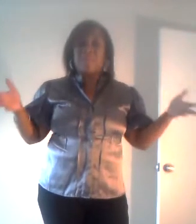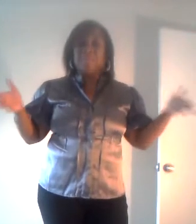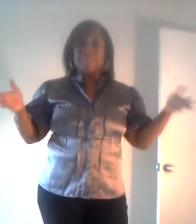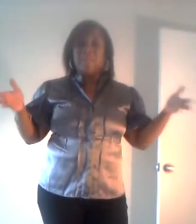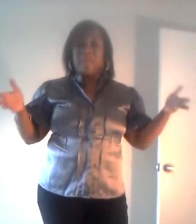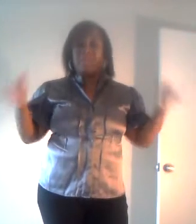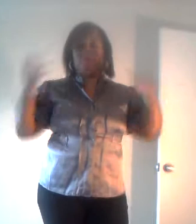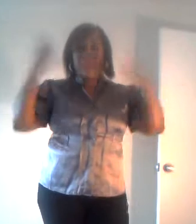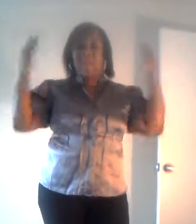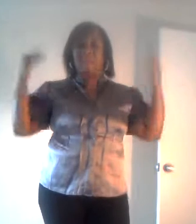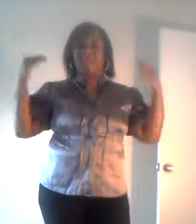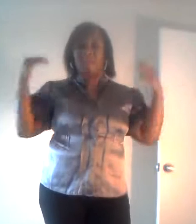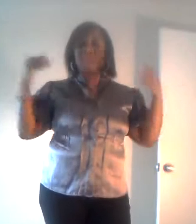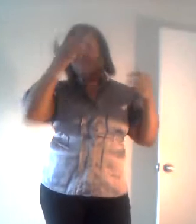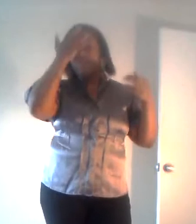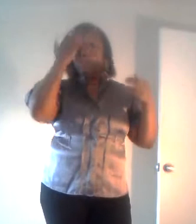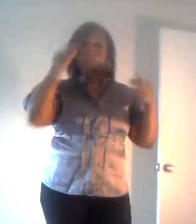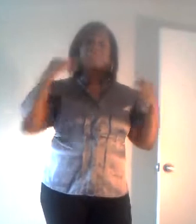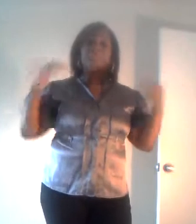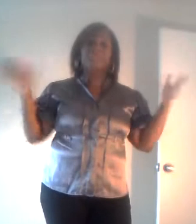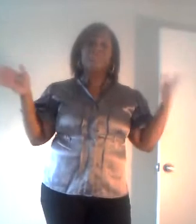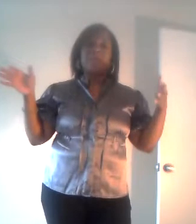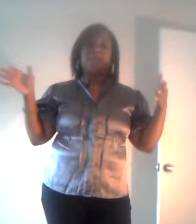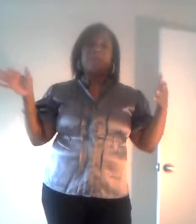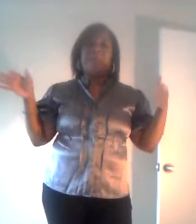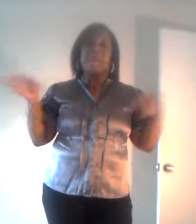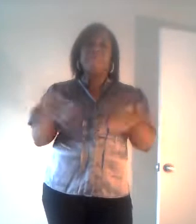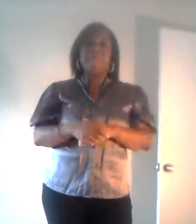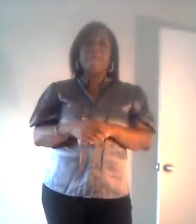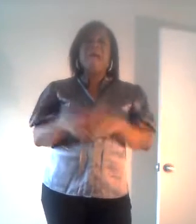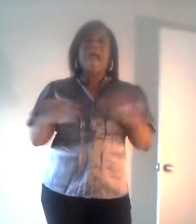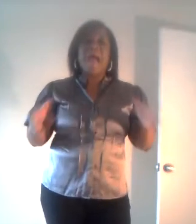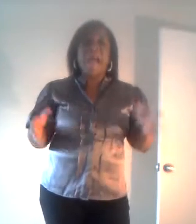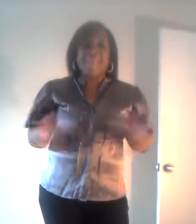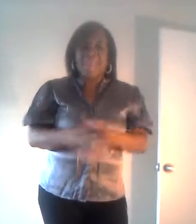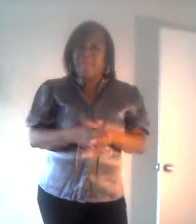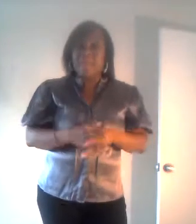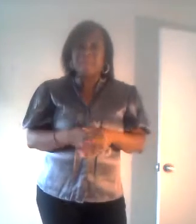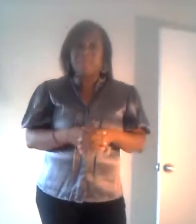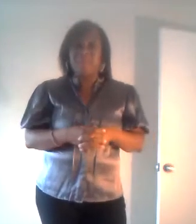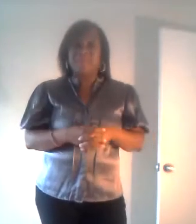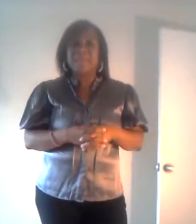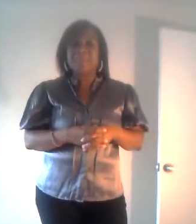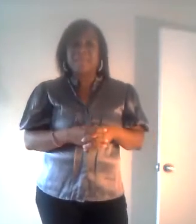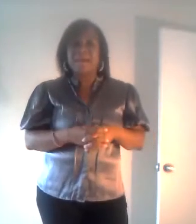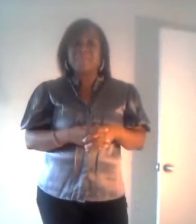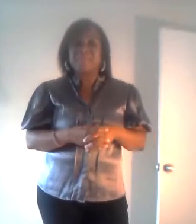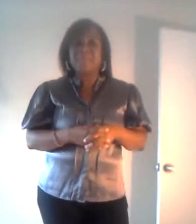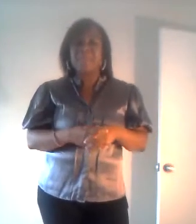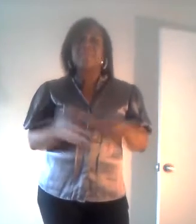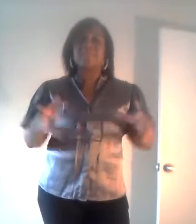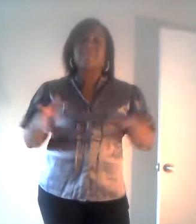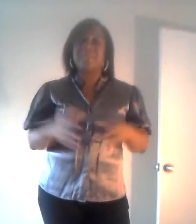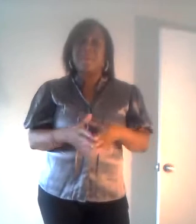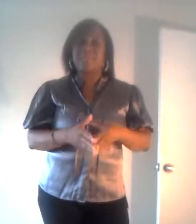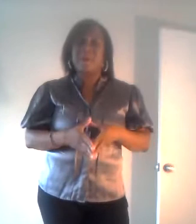to be able or have someone else come over and curl my hair for me. I can't have someone else exercise for me, so that's the